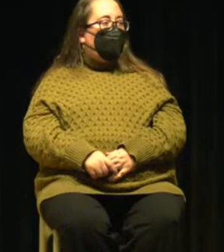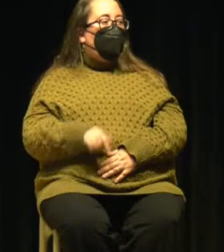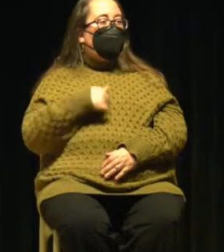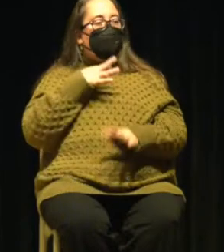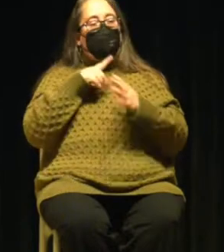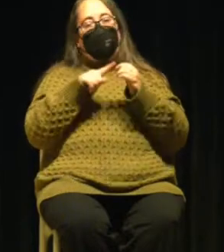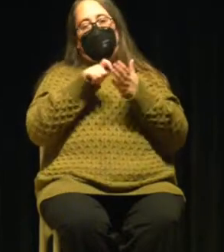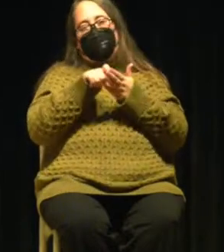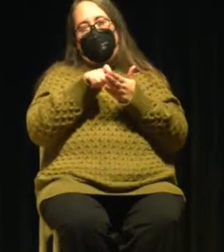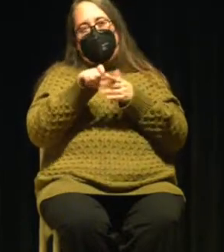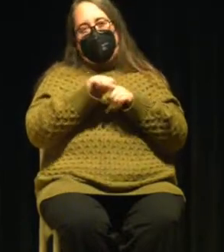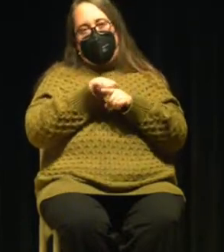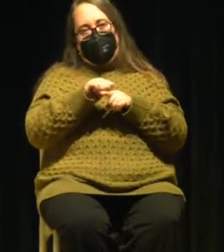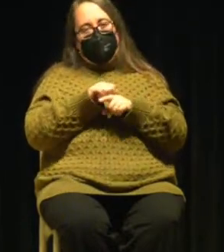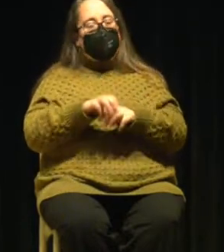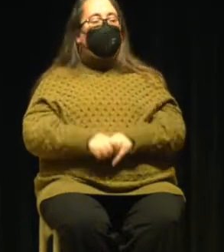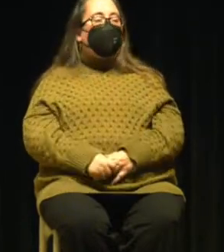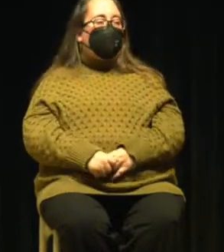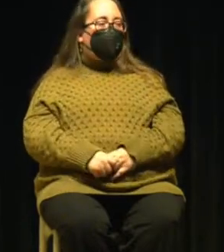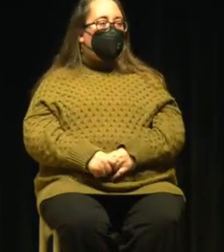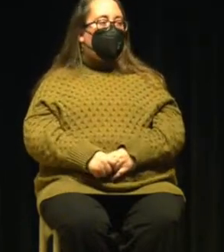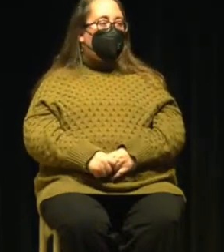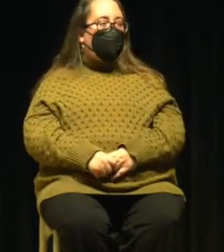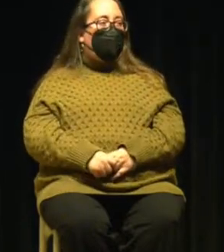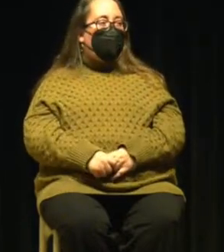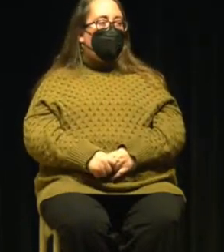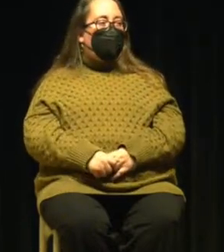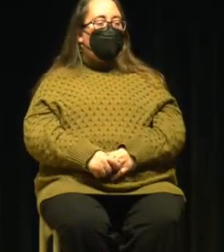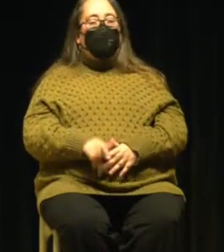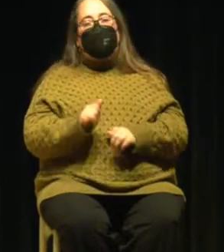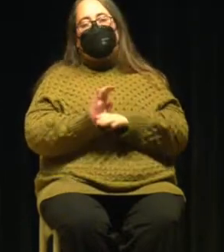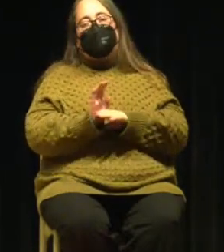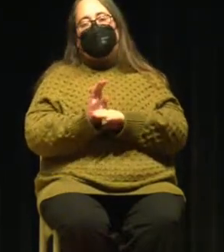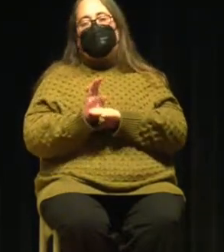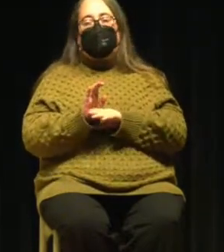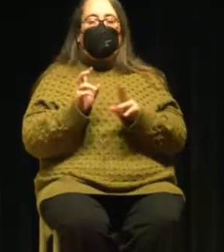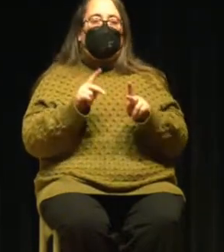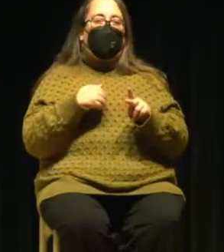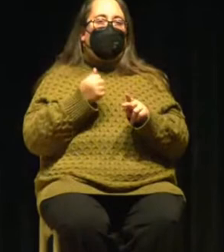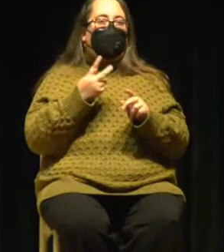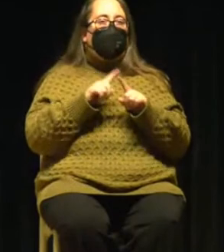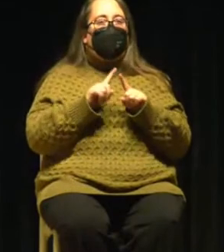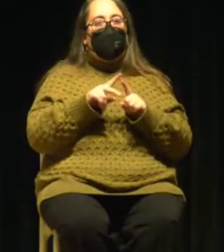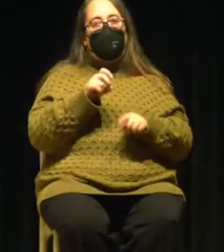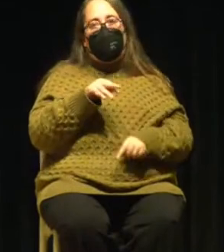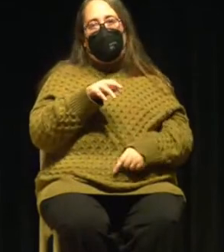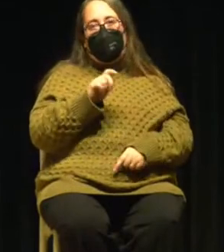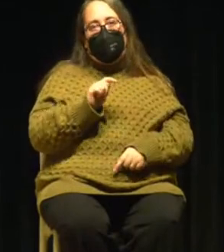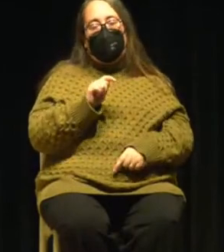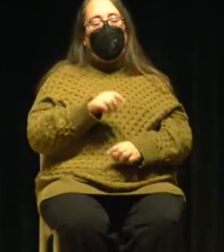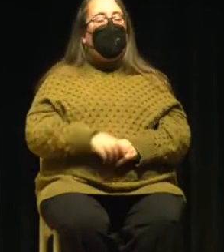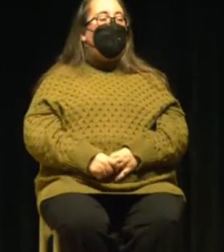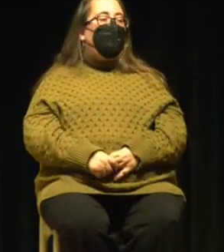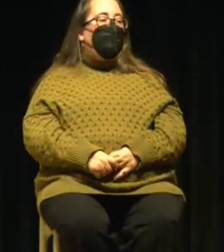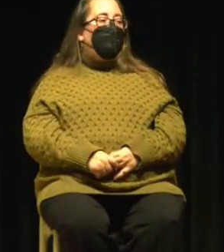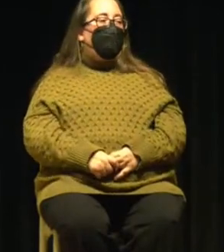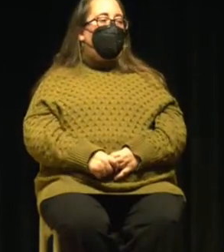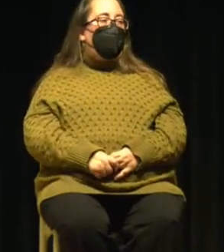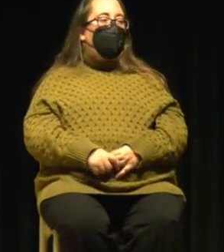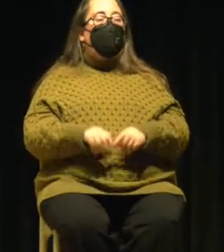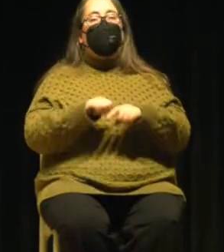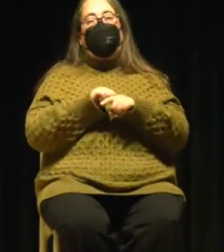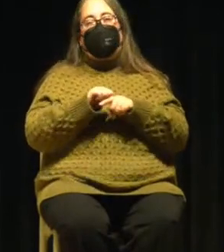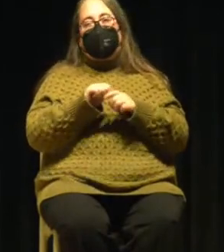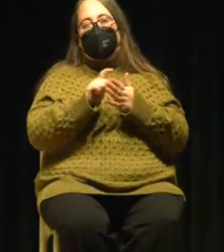your writing practice, because you are, as we heard, such a busy person. You have several podcasts. You are a practicing